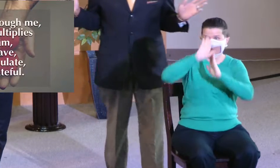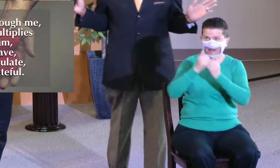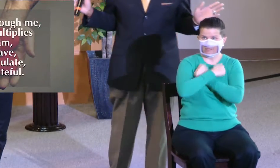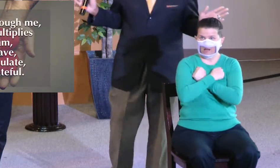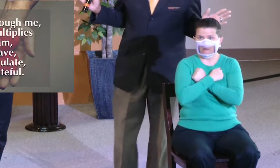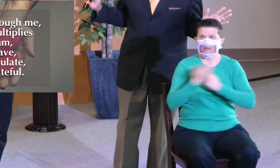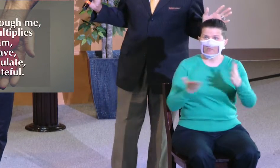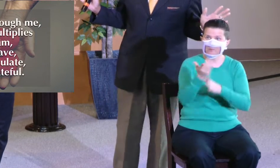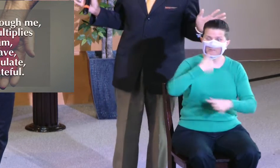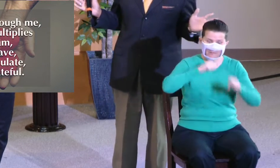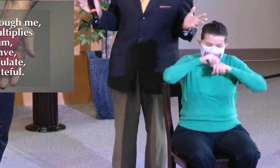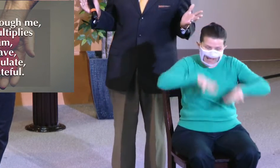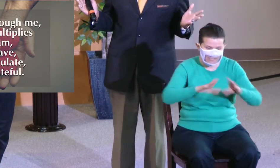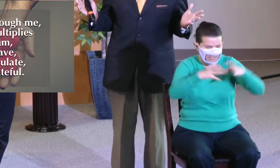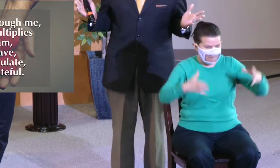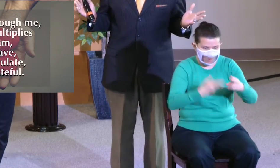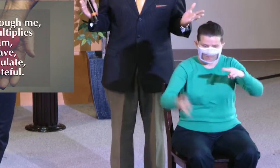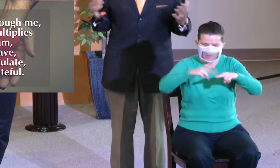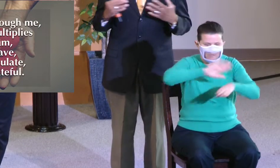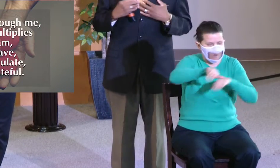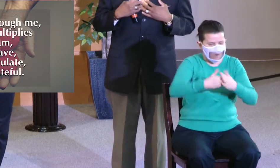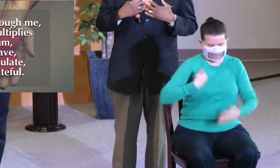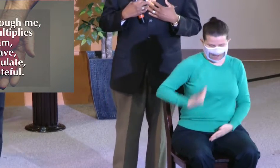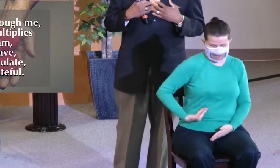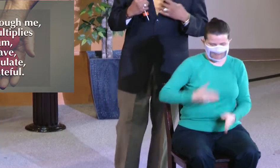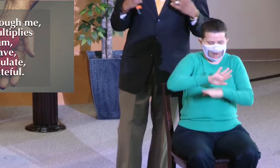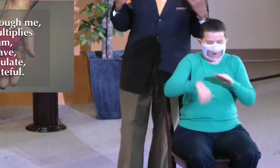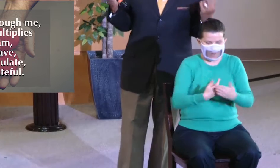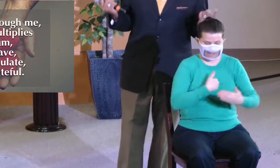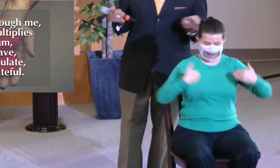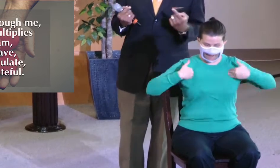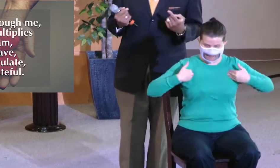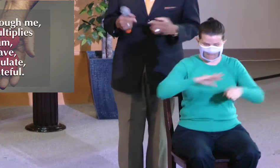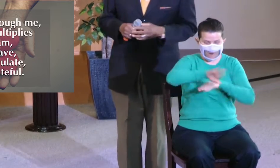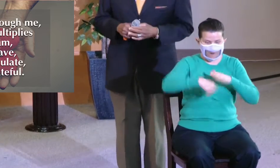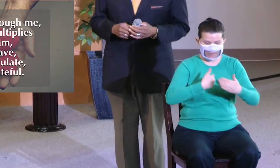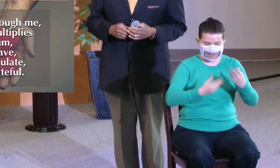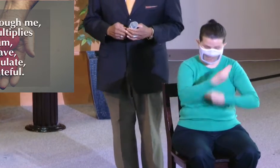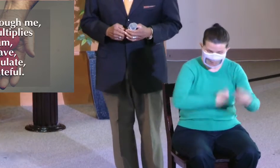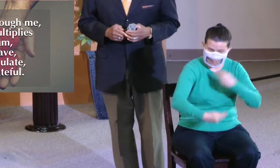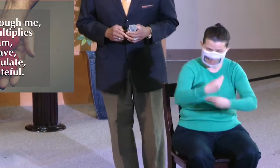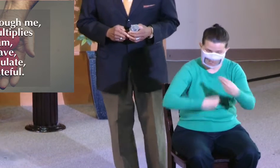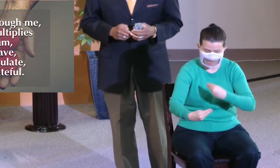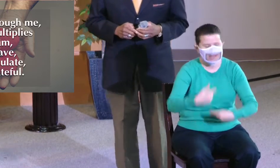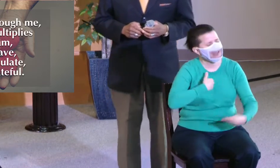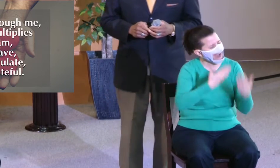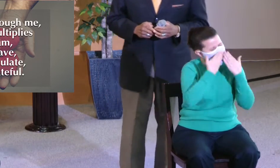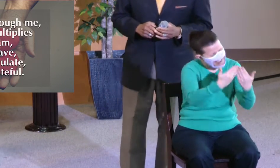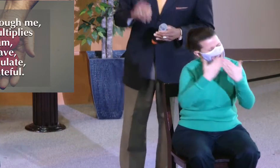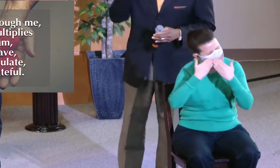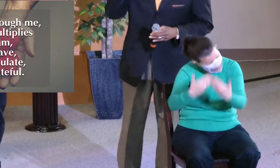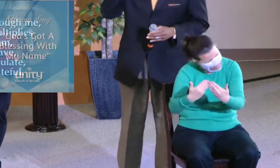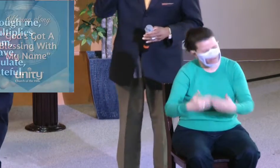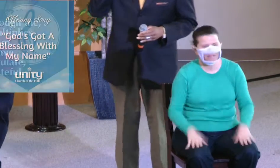and multiplies all that I am, all that I have, all that I circulate, and I am